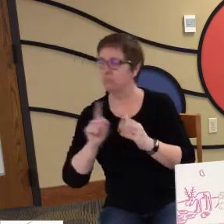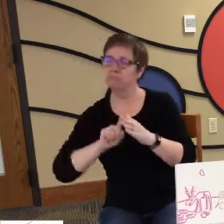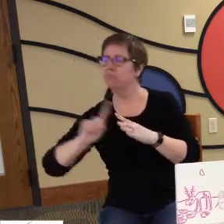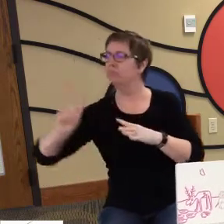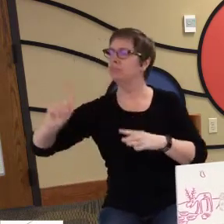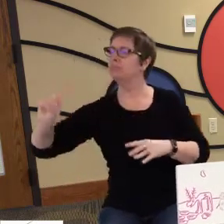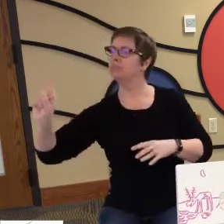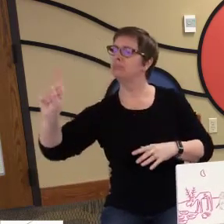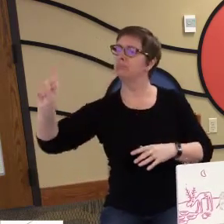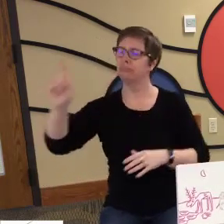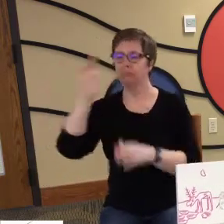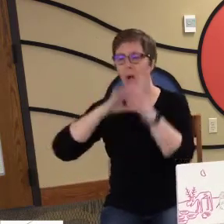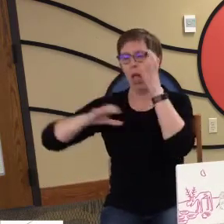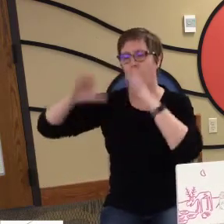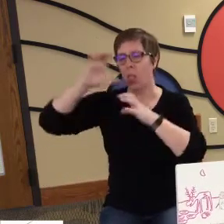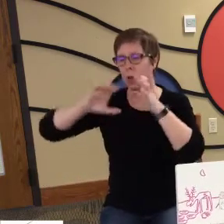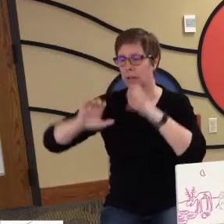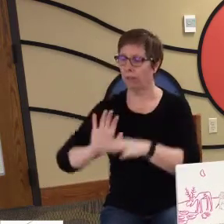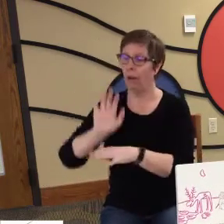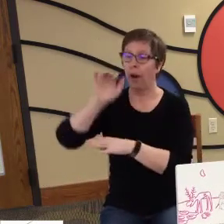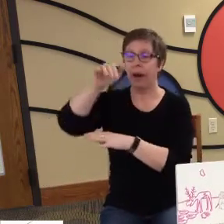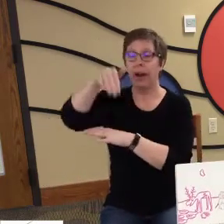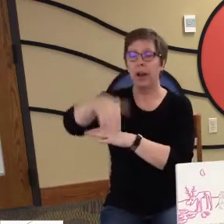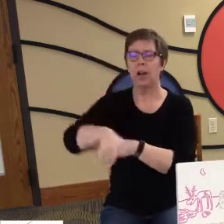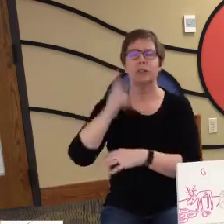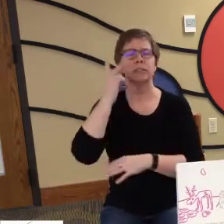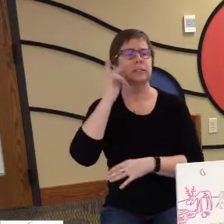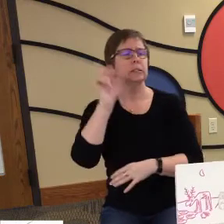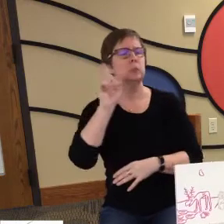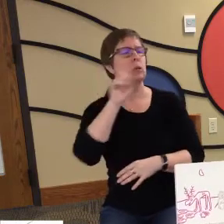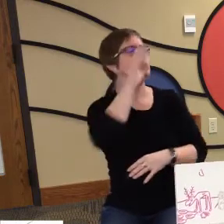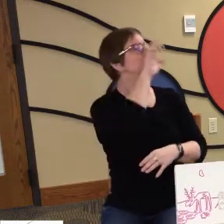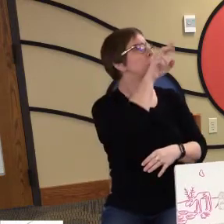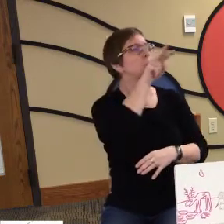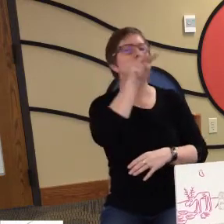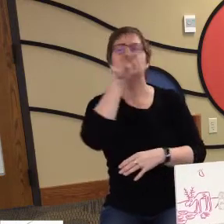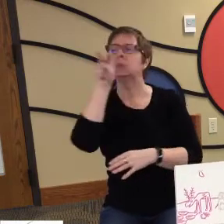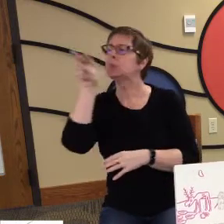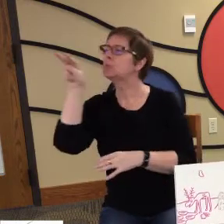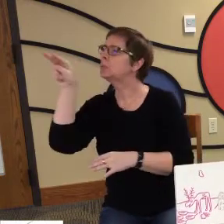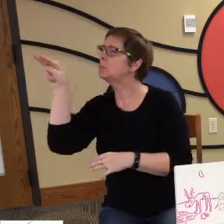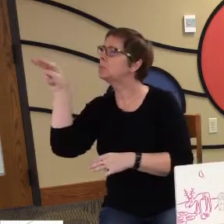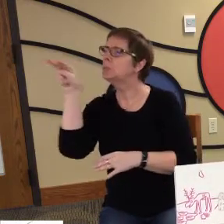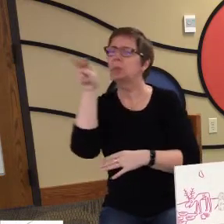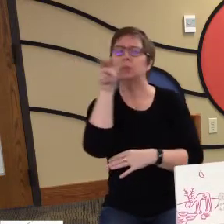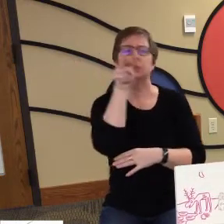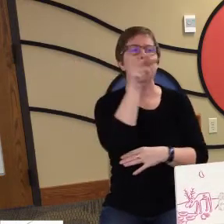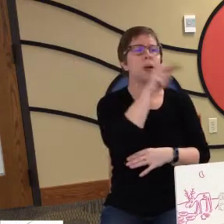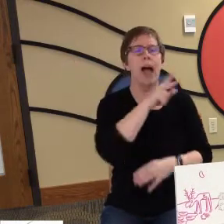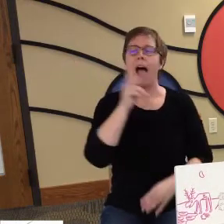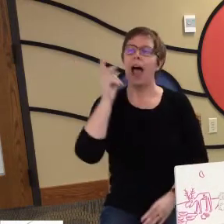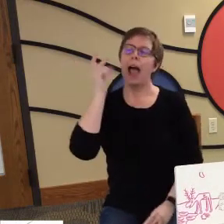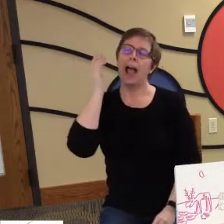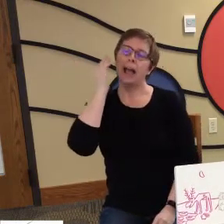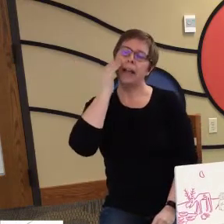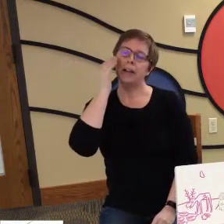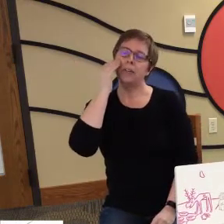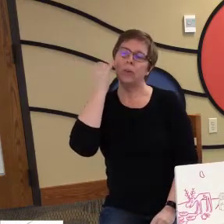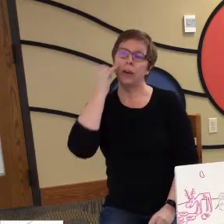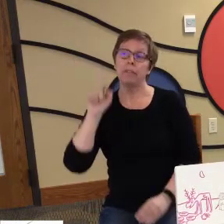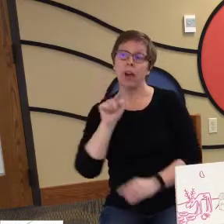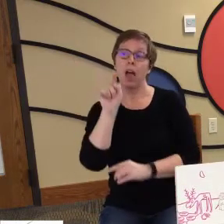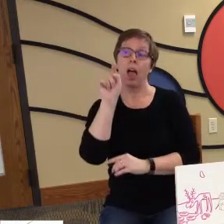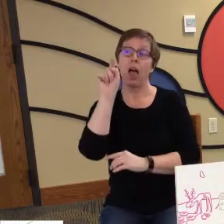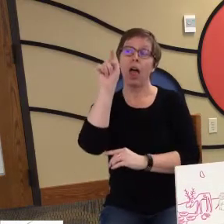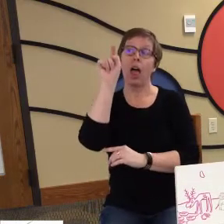he went, looking for a hill to climb to see where he was. Harold knew that the higher up he